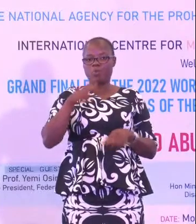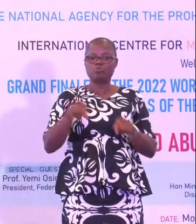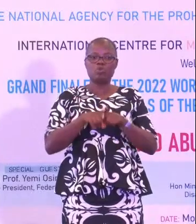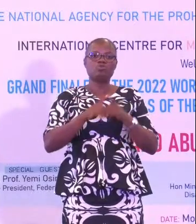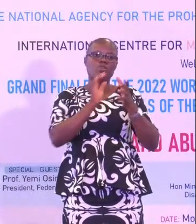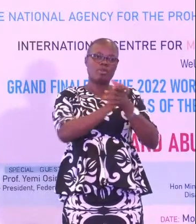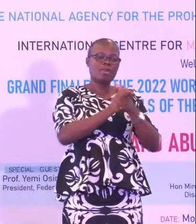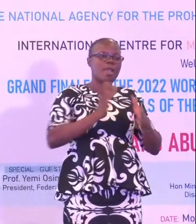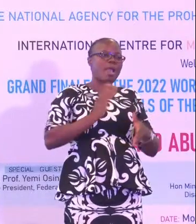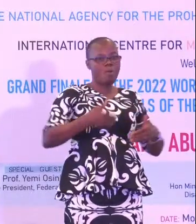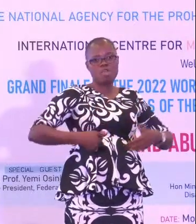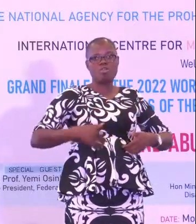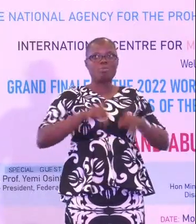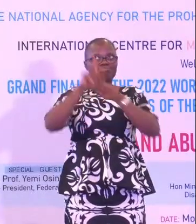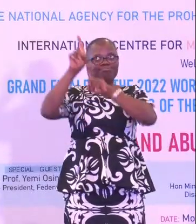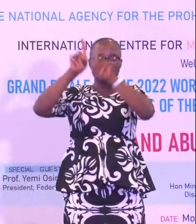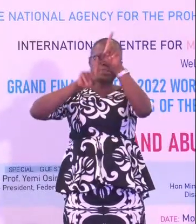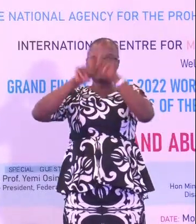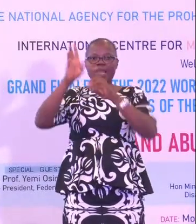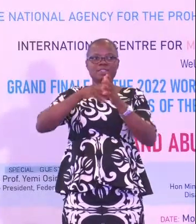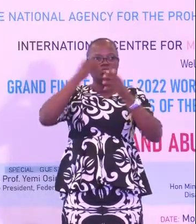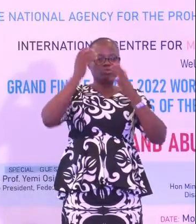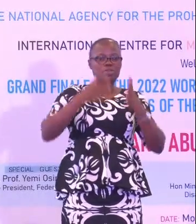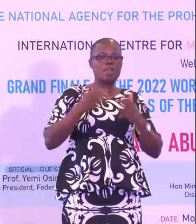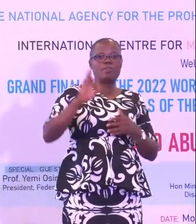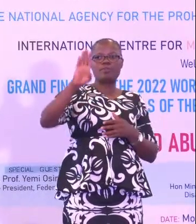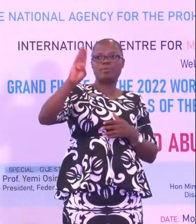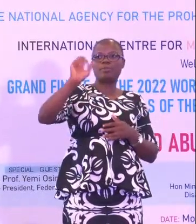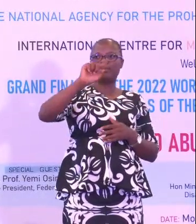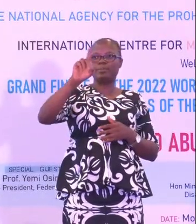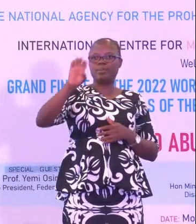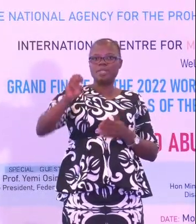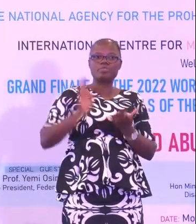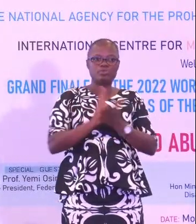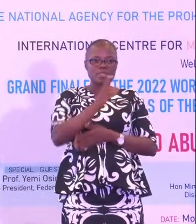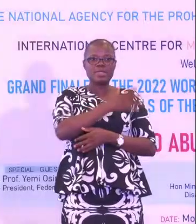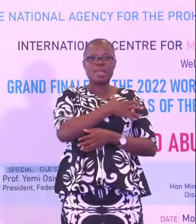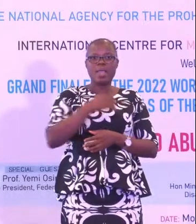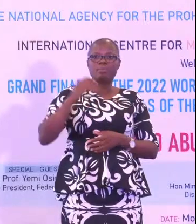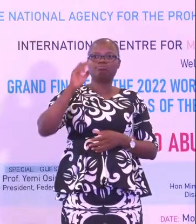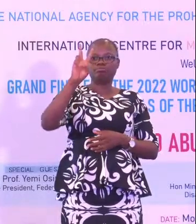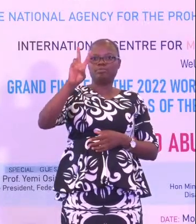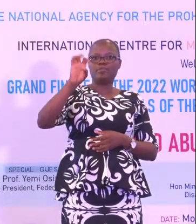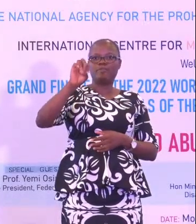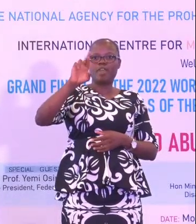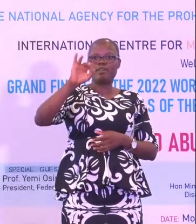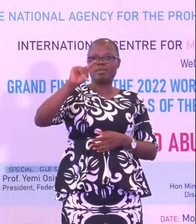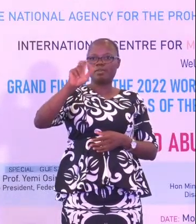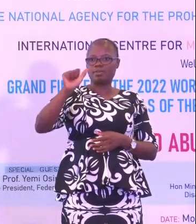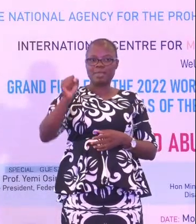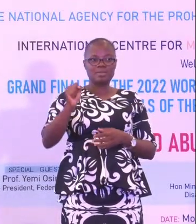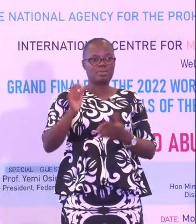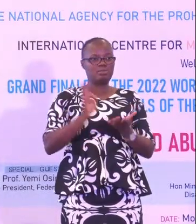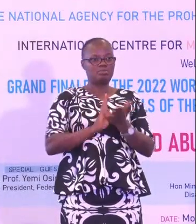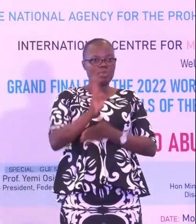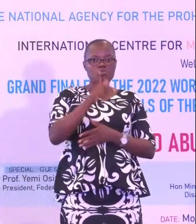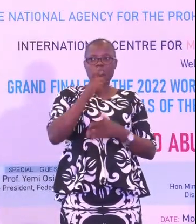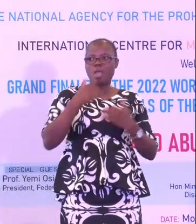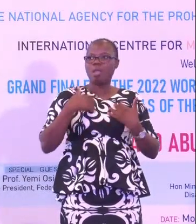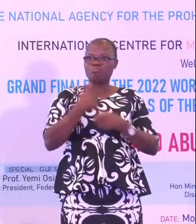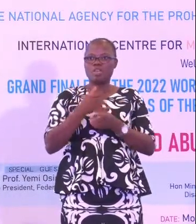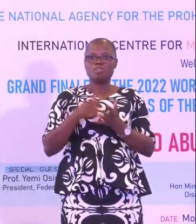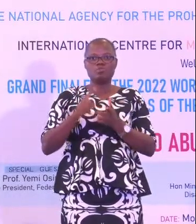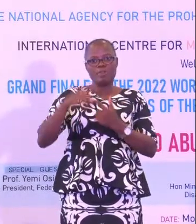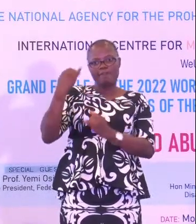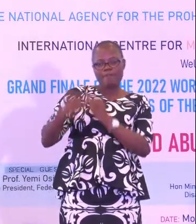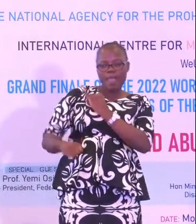our youngsters, the students of Bays University and Veritas University, who have made it to the finals